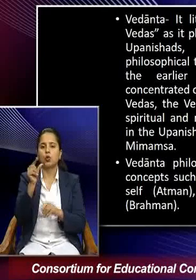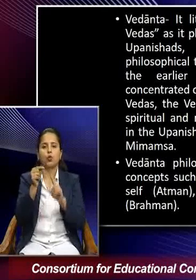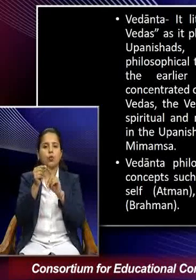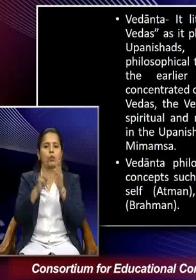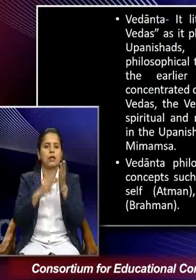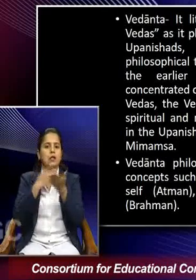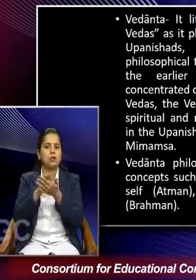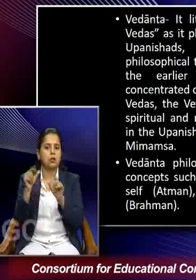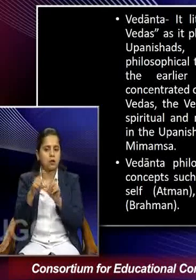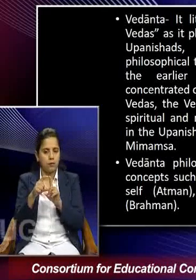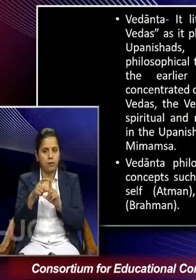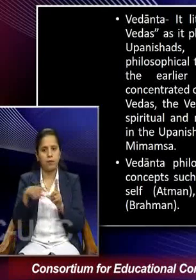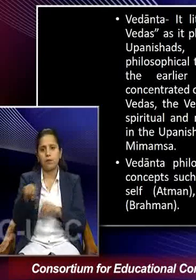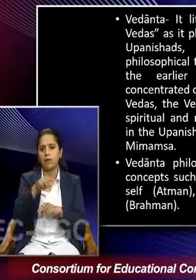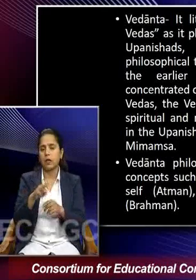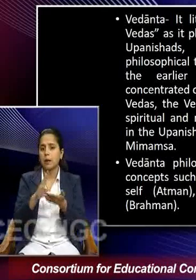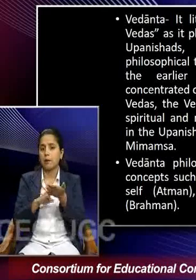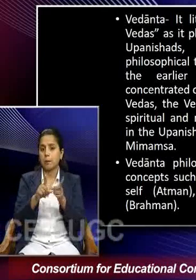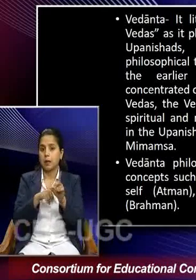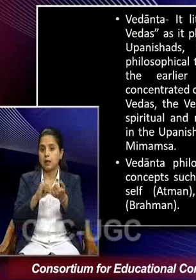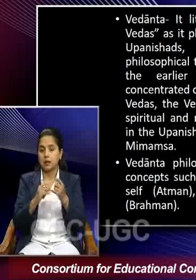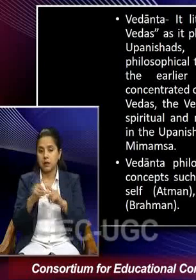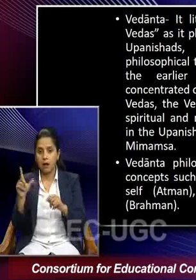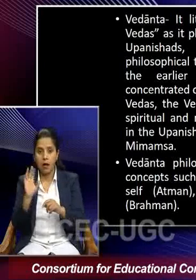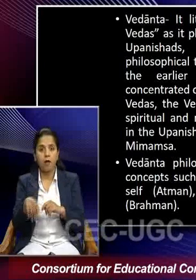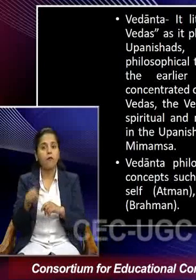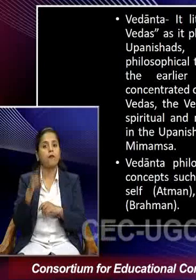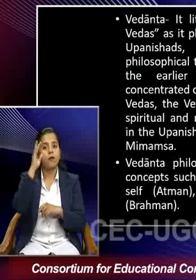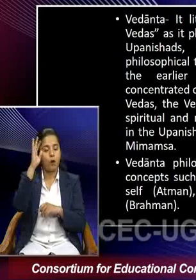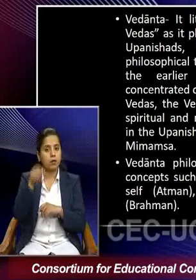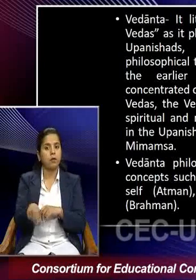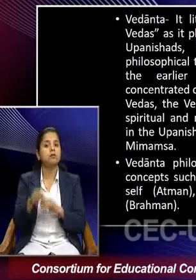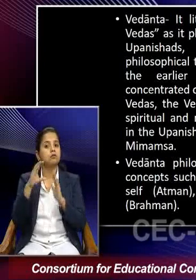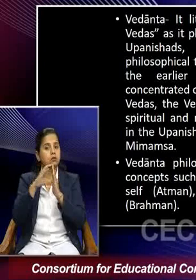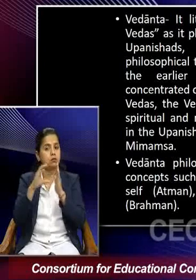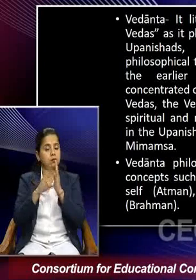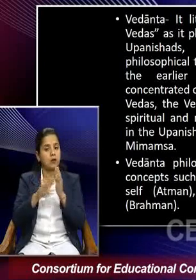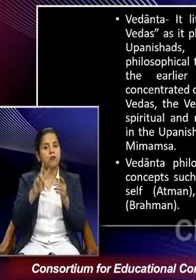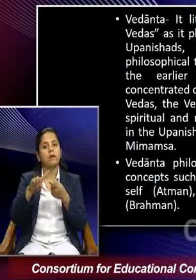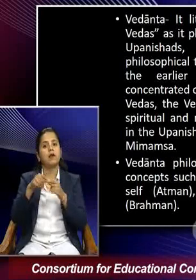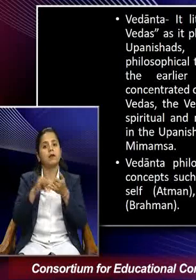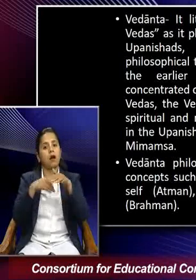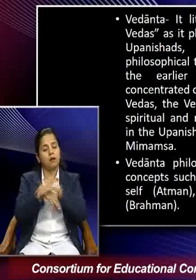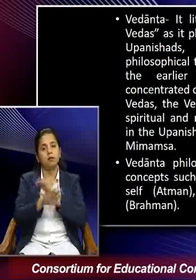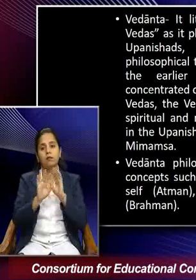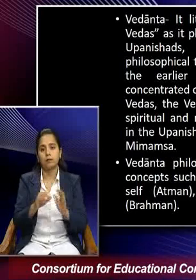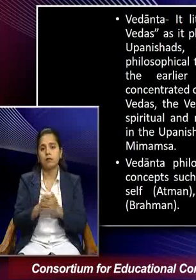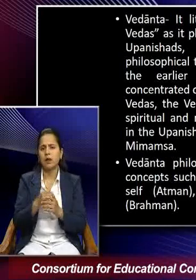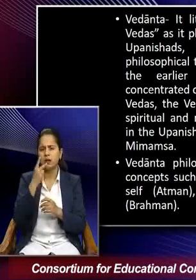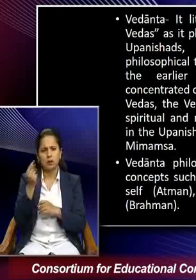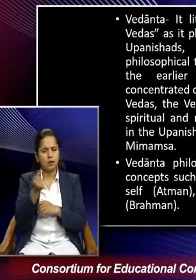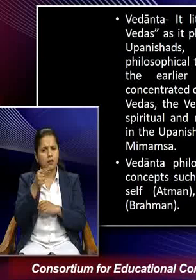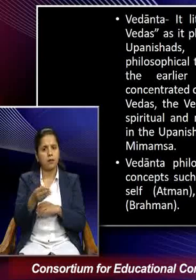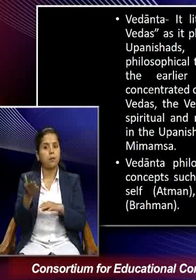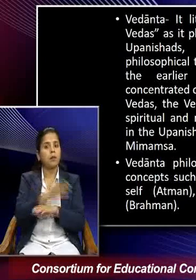Upanishads, which are mystical and philosophical texts within the Vedas. Unlike the